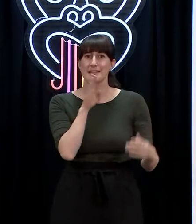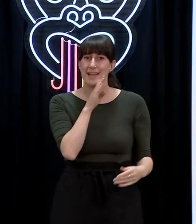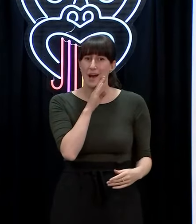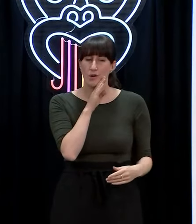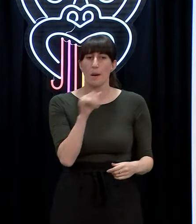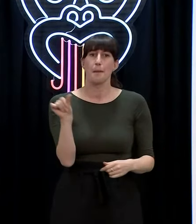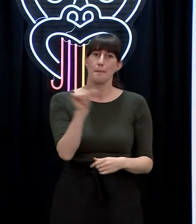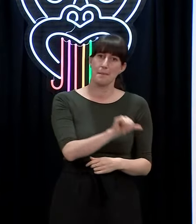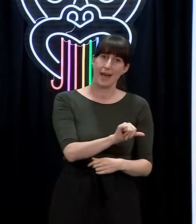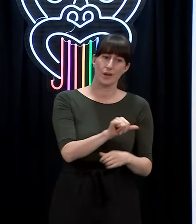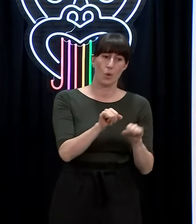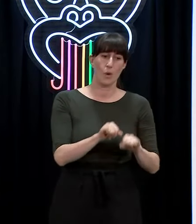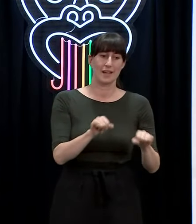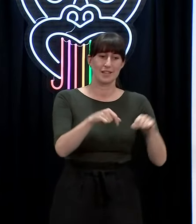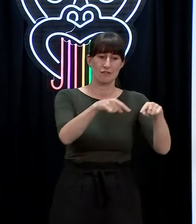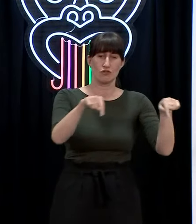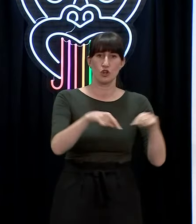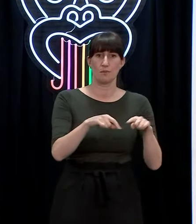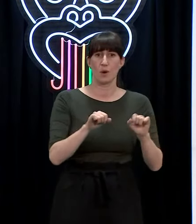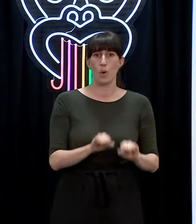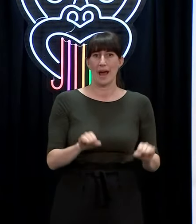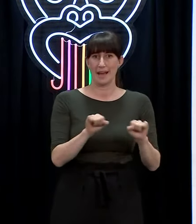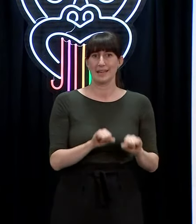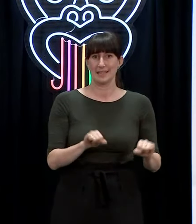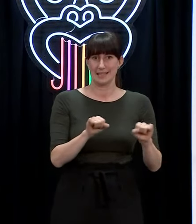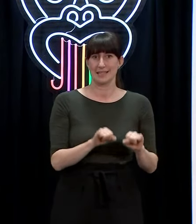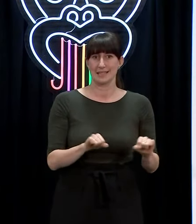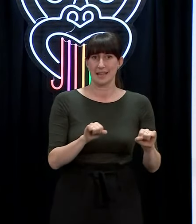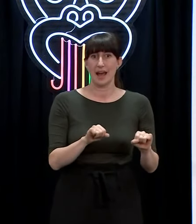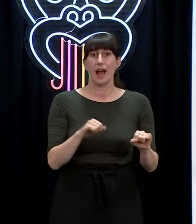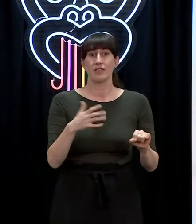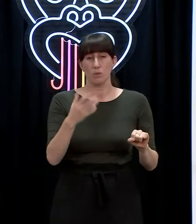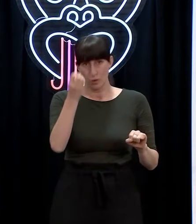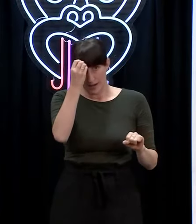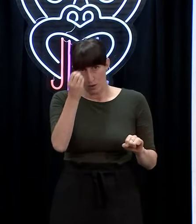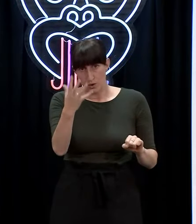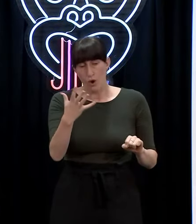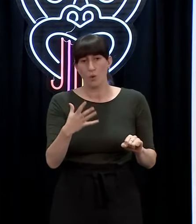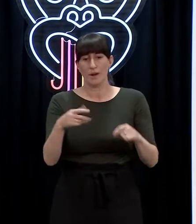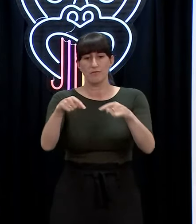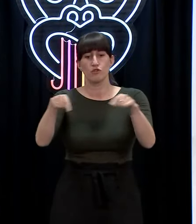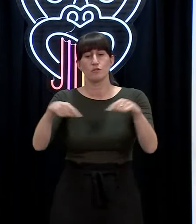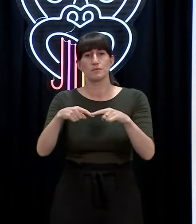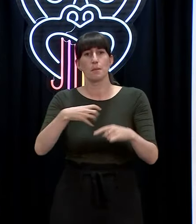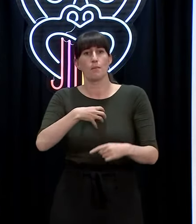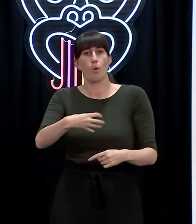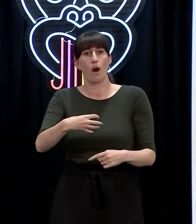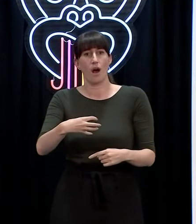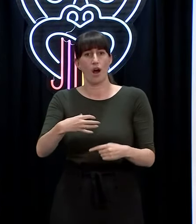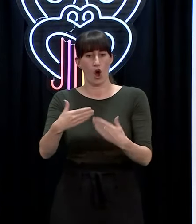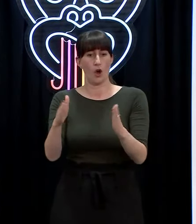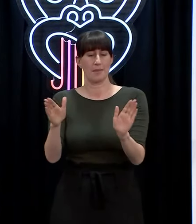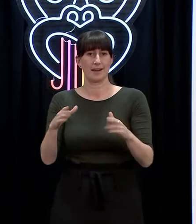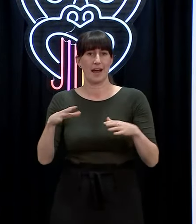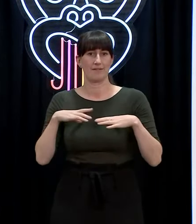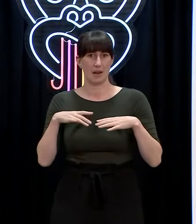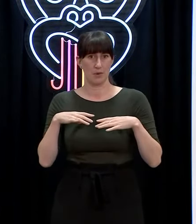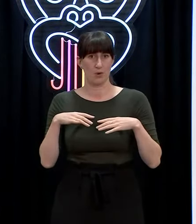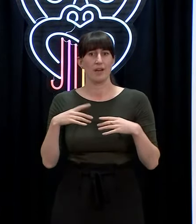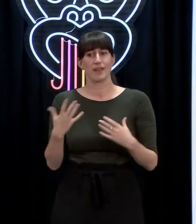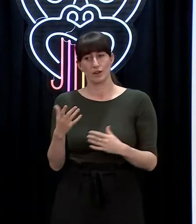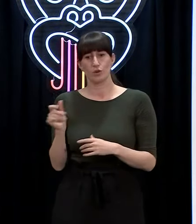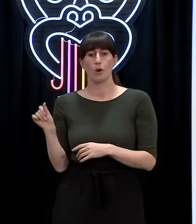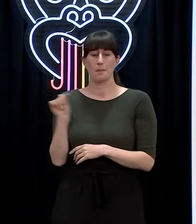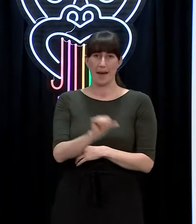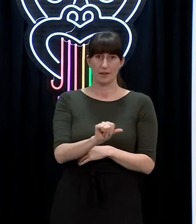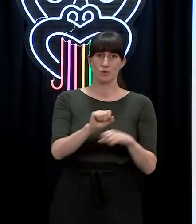and we will signal when those rooms are being released so that people will be able to come back to the site and take part in that process again. A